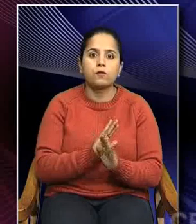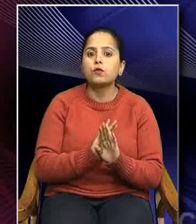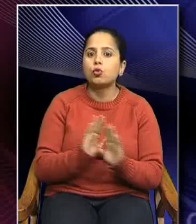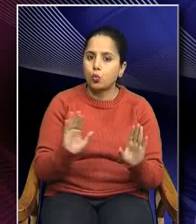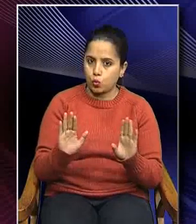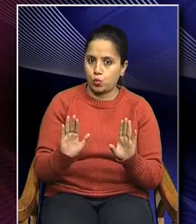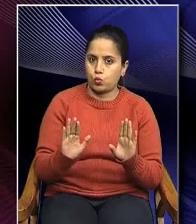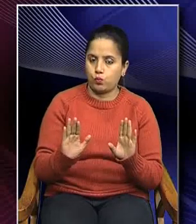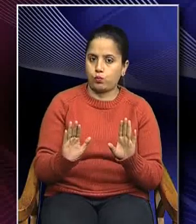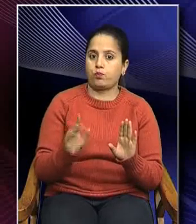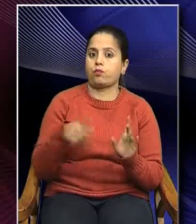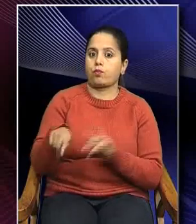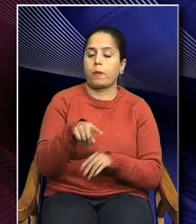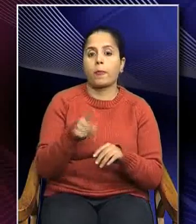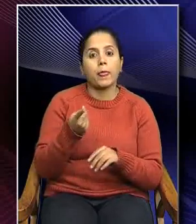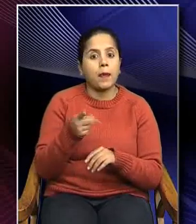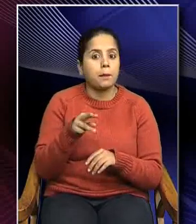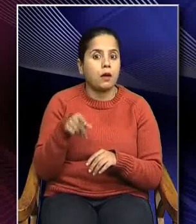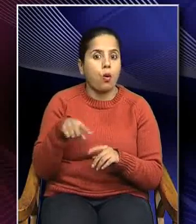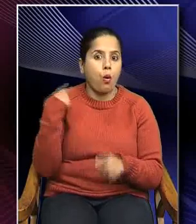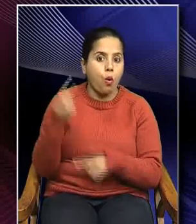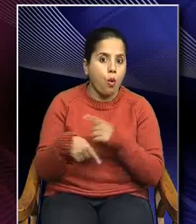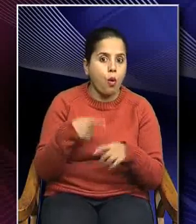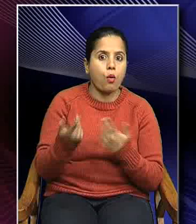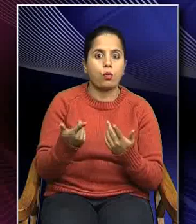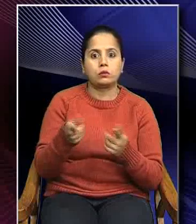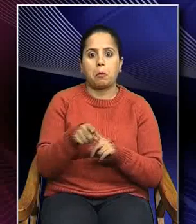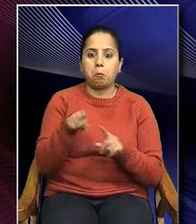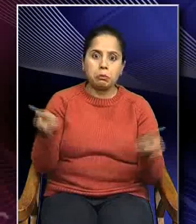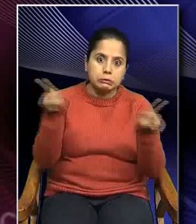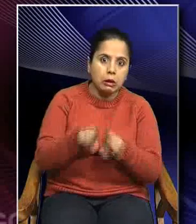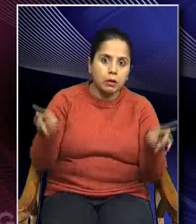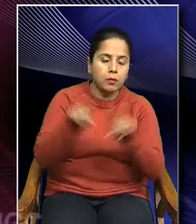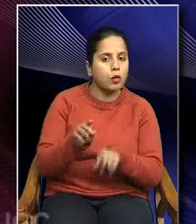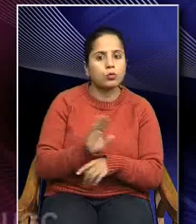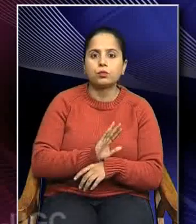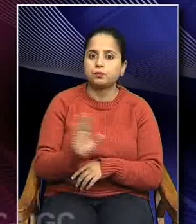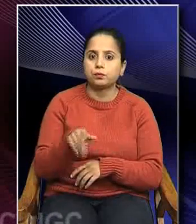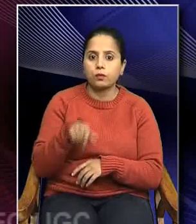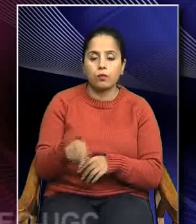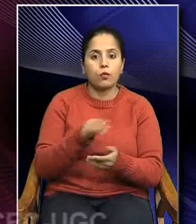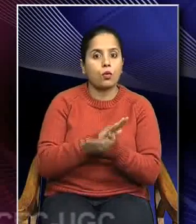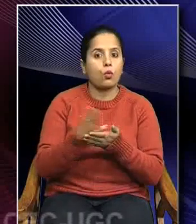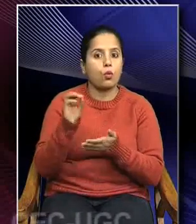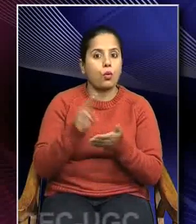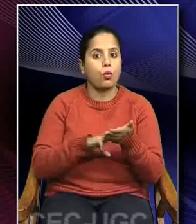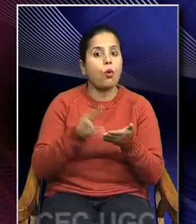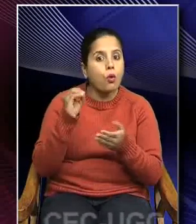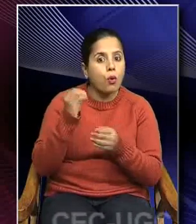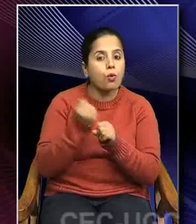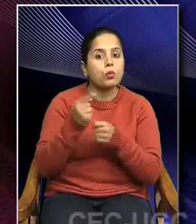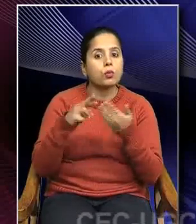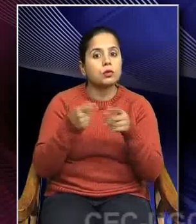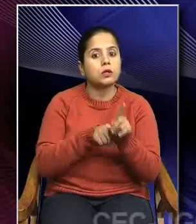that it was always so like this, because this homogeneity is worked